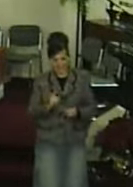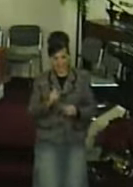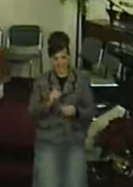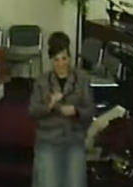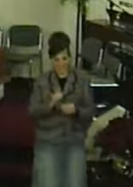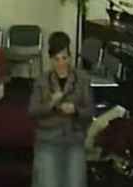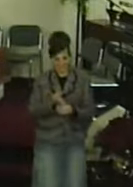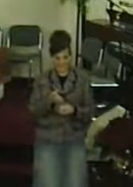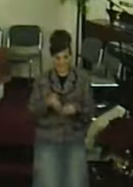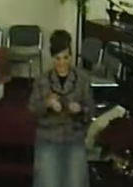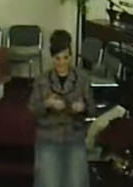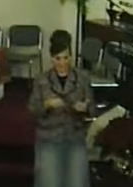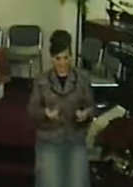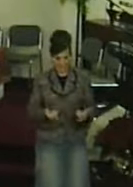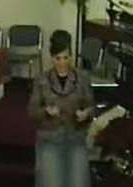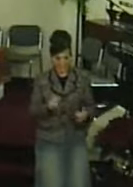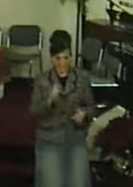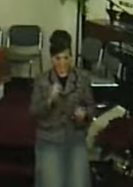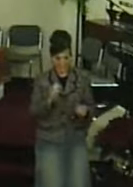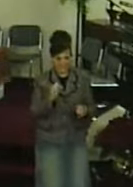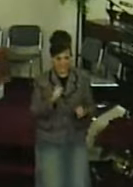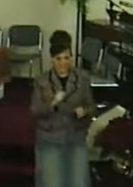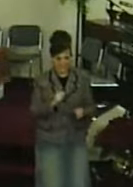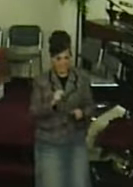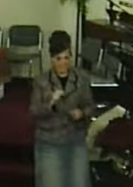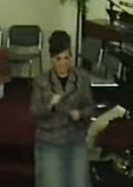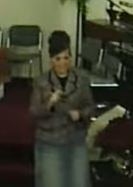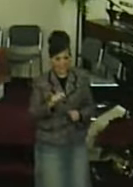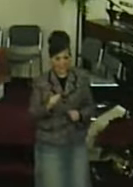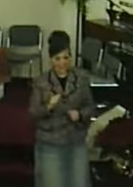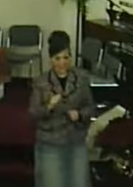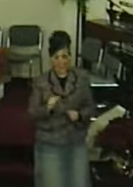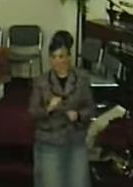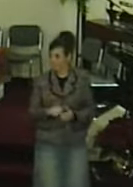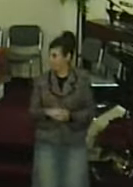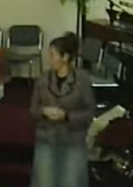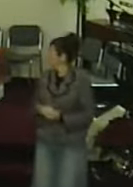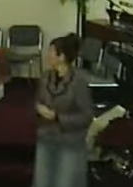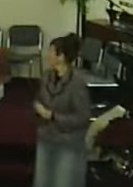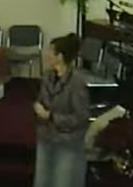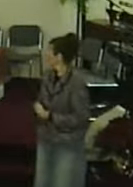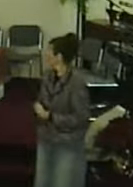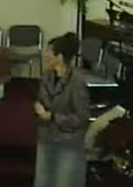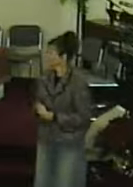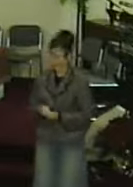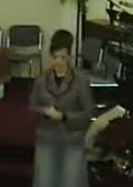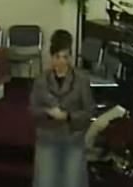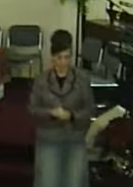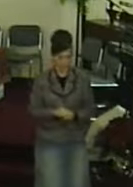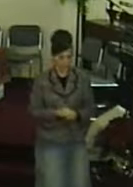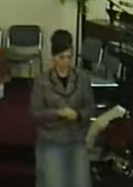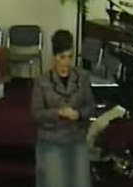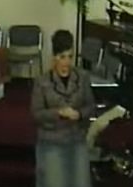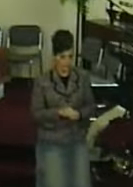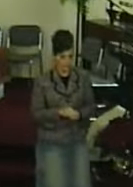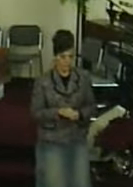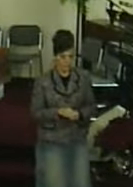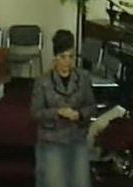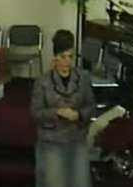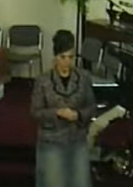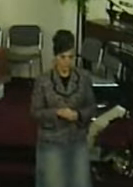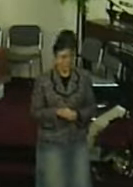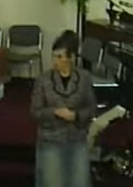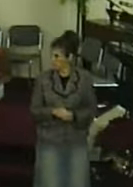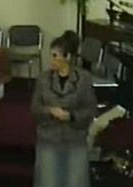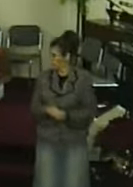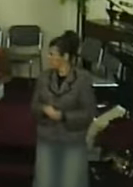this place that we're going is not set up for children, so please bring something to occupy them, okay? We don't want to have to,